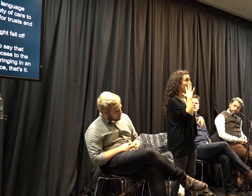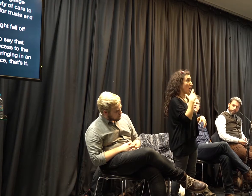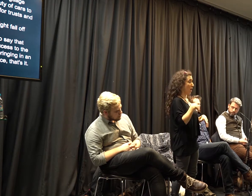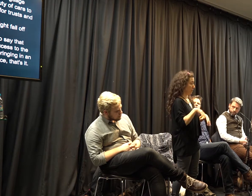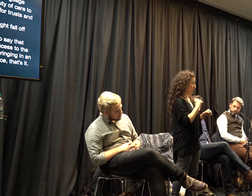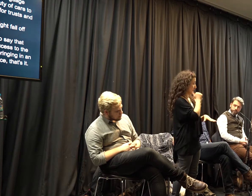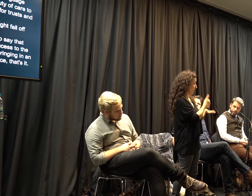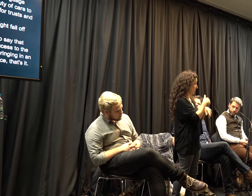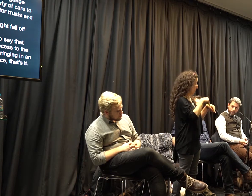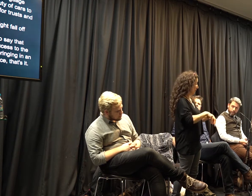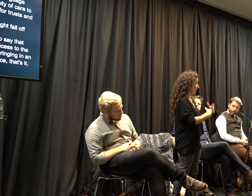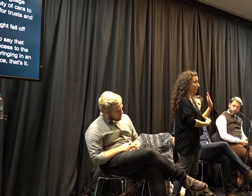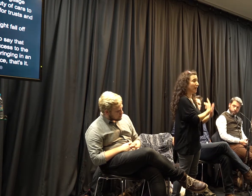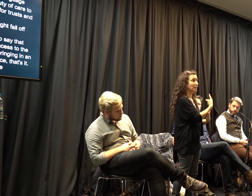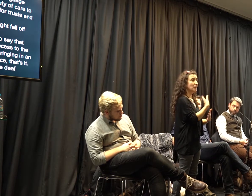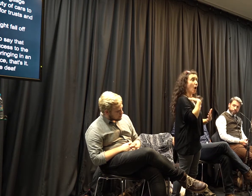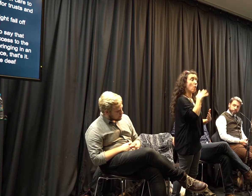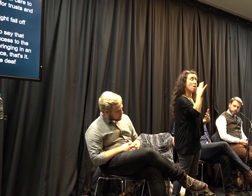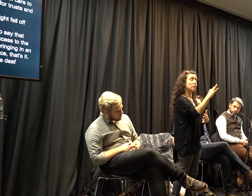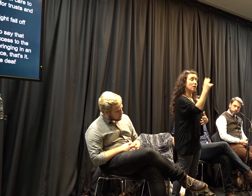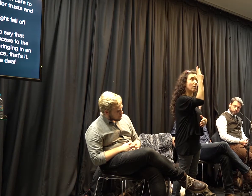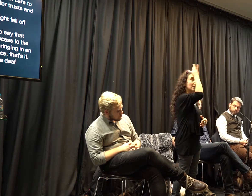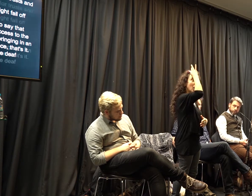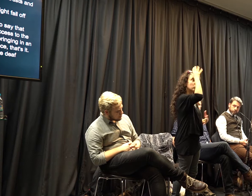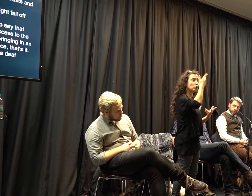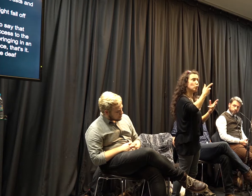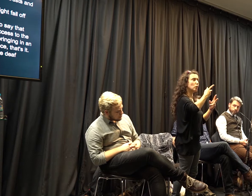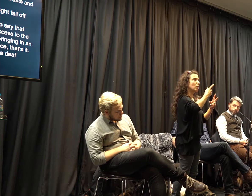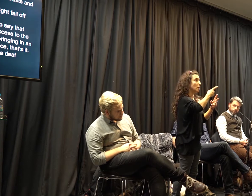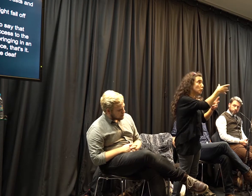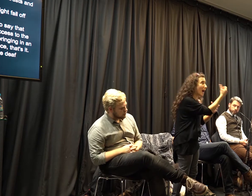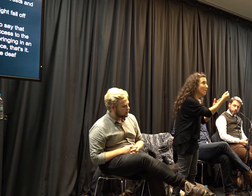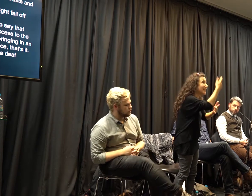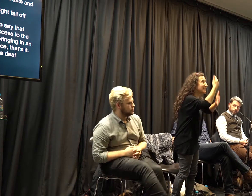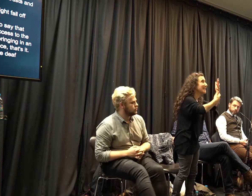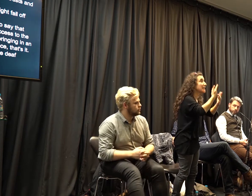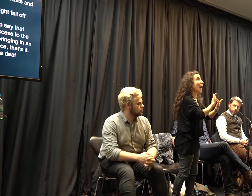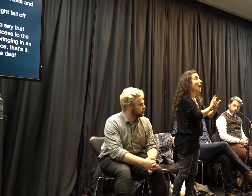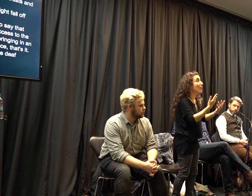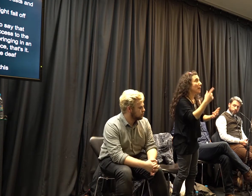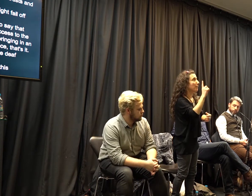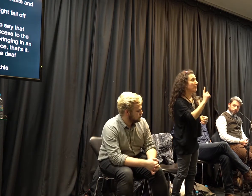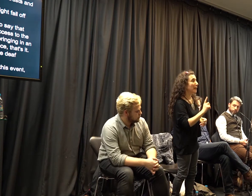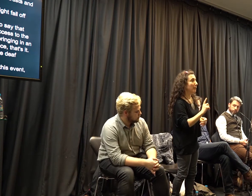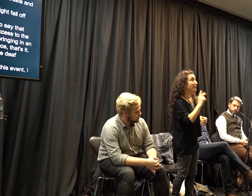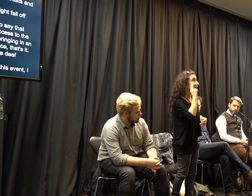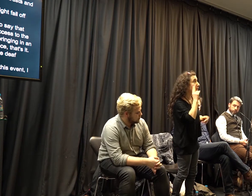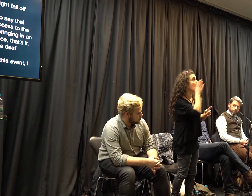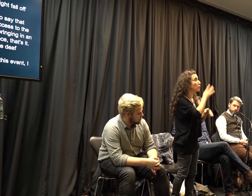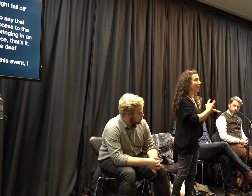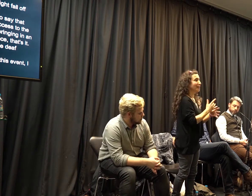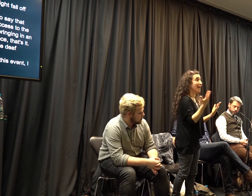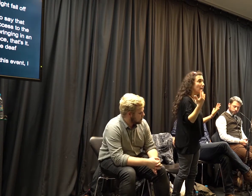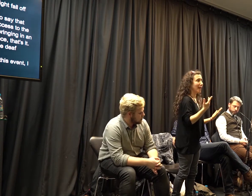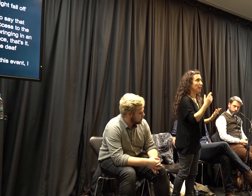the deaf community want. It's very frustrating, because when I set up this event, I asked the Arts Council about